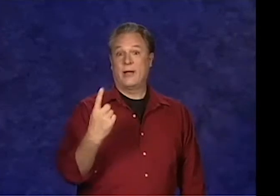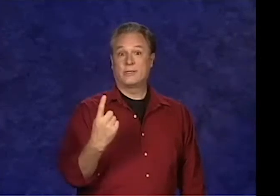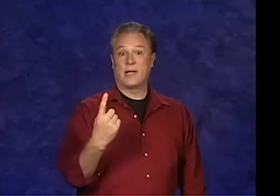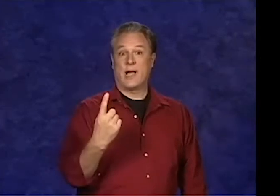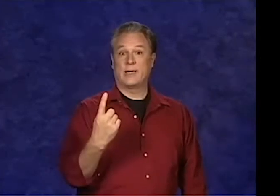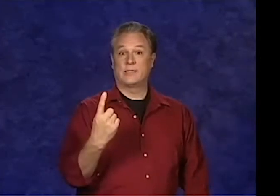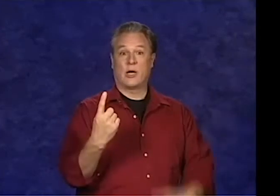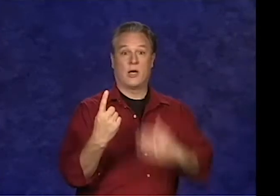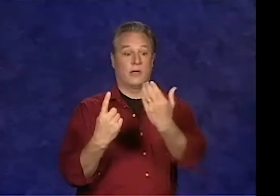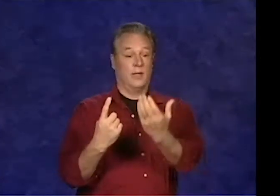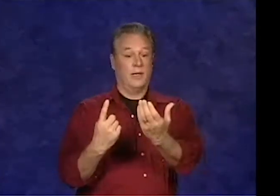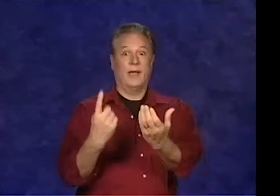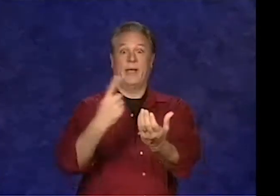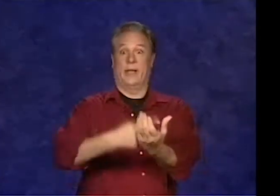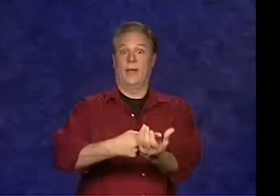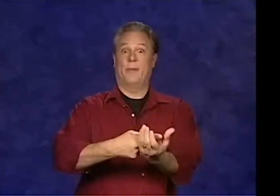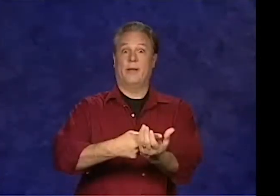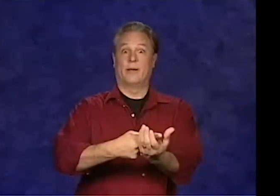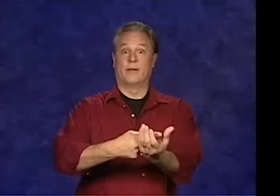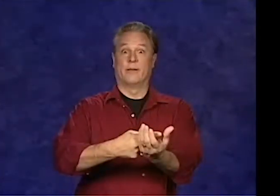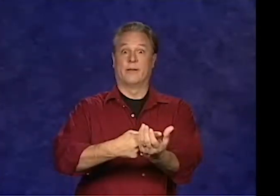Here's the hot dog in a bun.